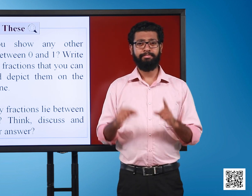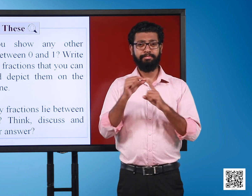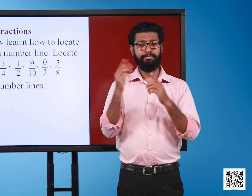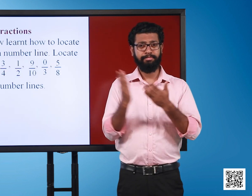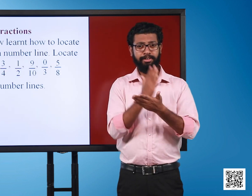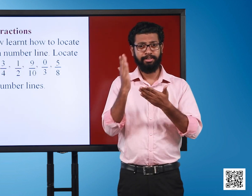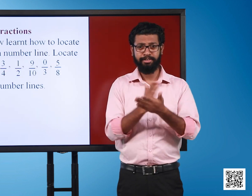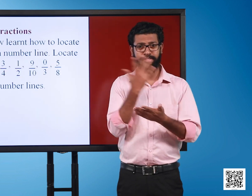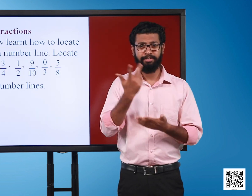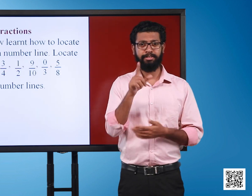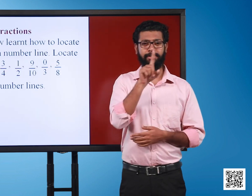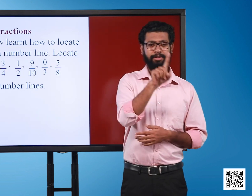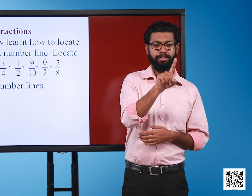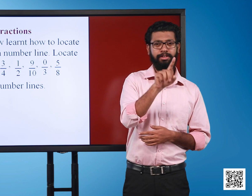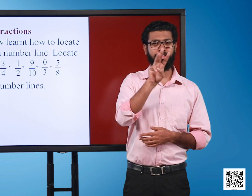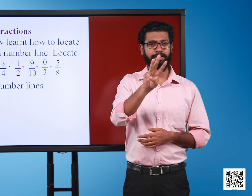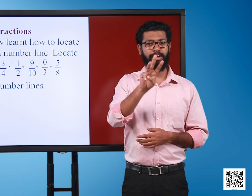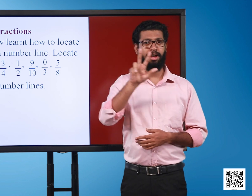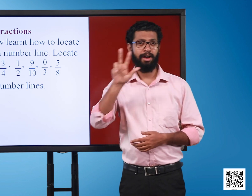Page 138.